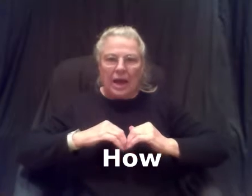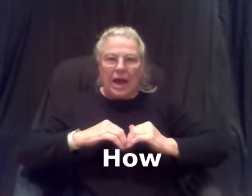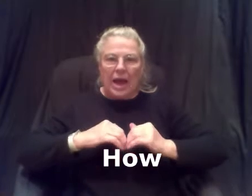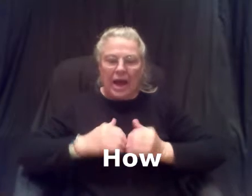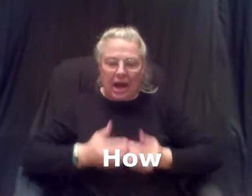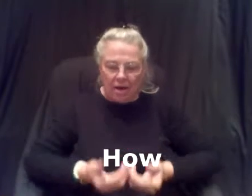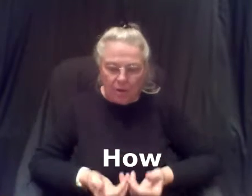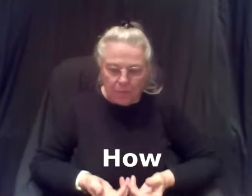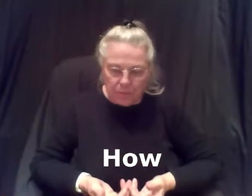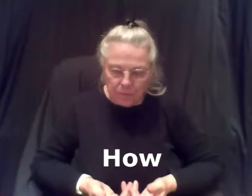How?